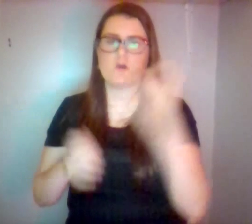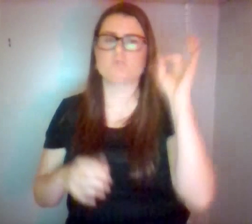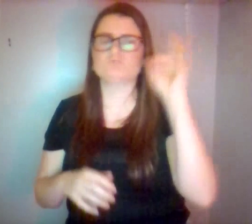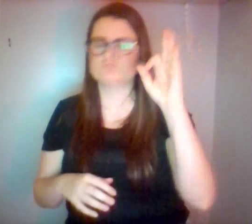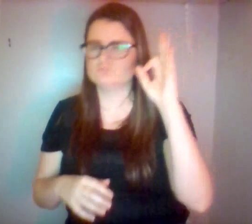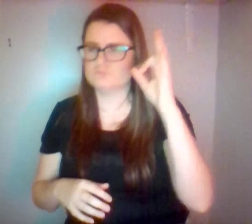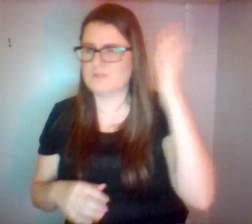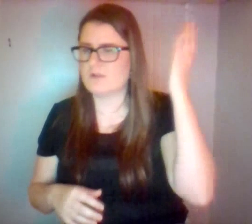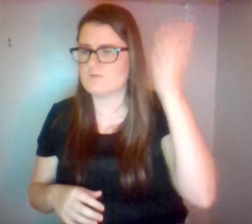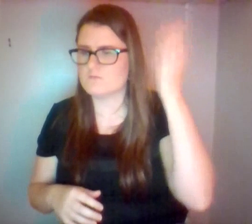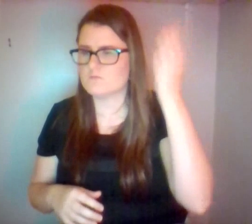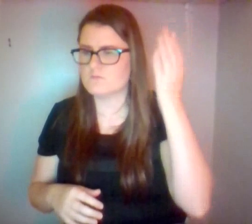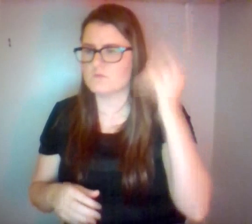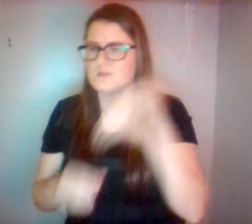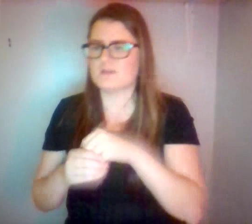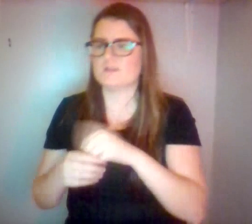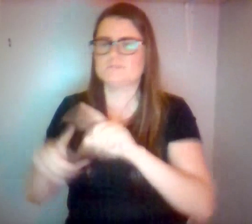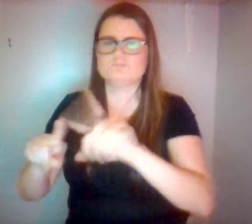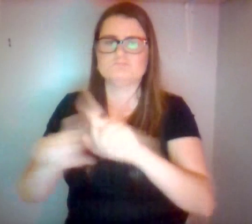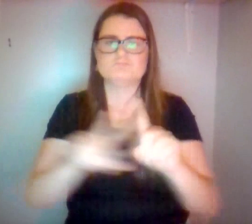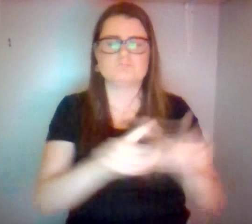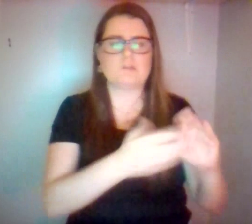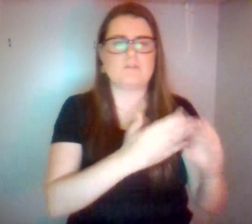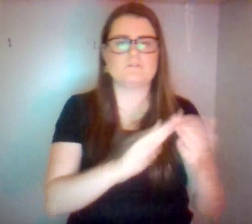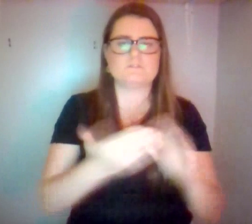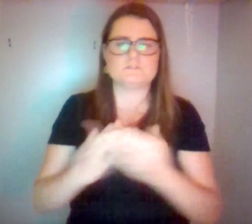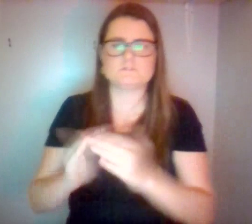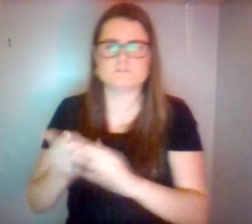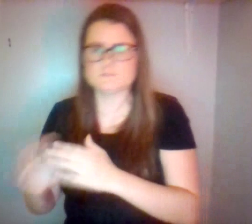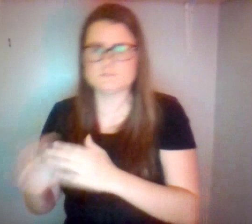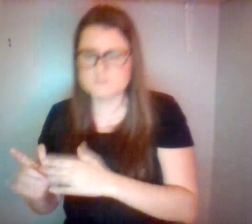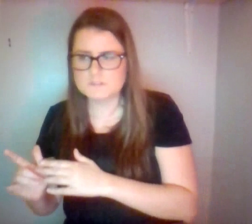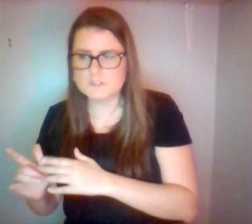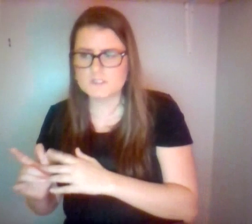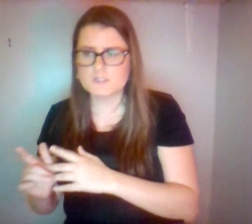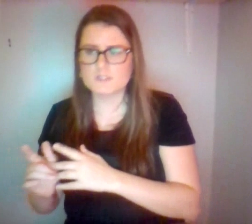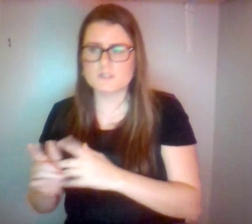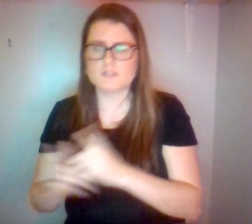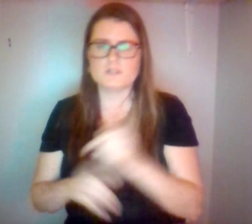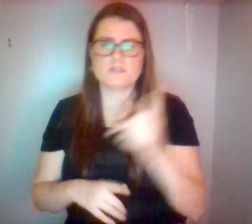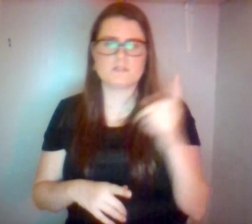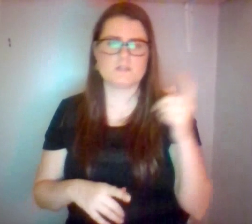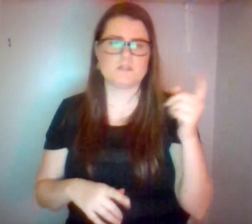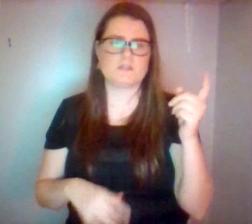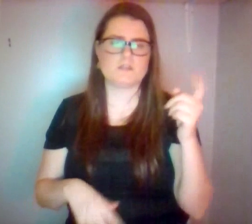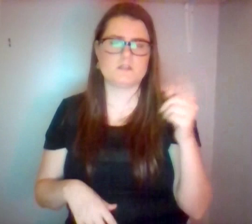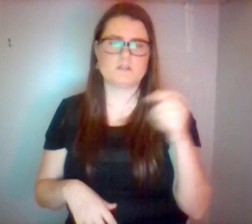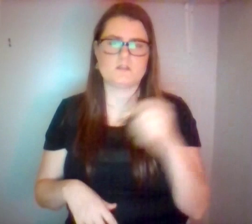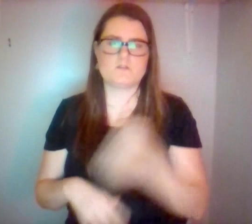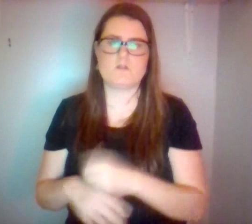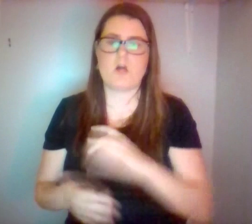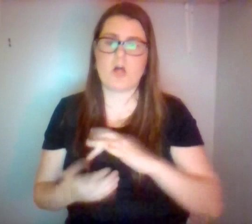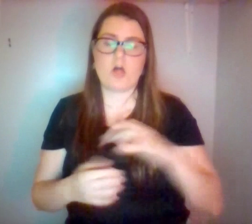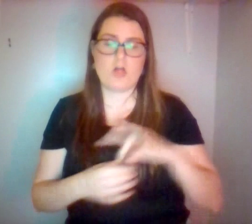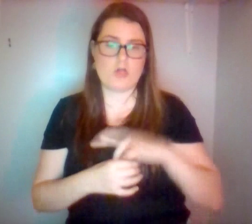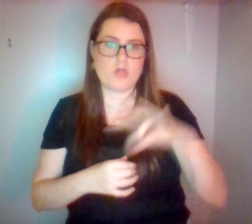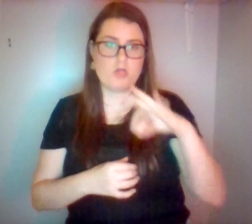cities, and so he tried to go into Asia, and it said the Holy Spirit stopped him, forbade him, wouldn't let him go. And so they went up